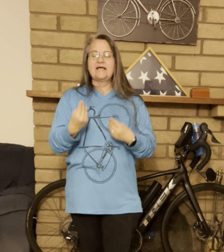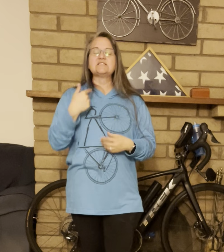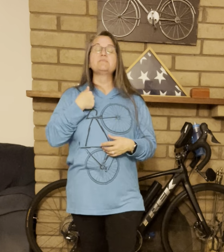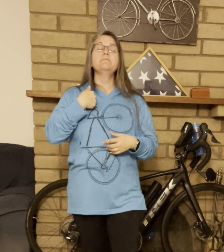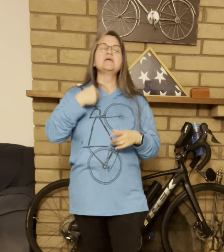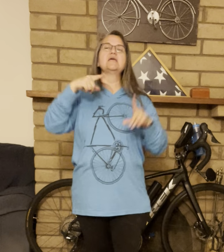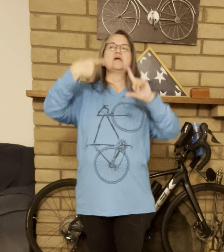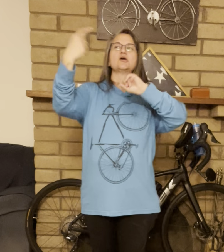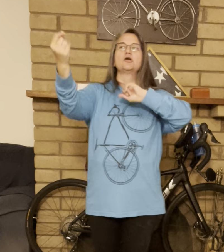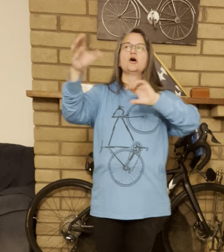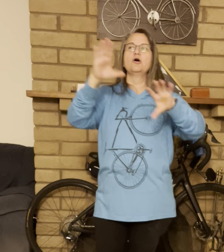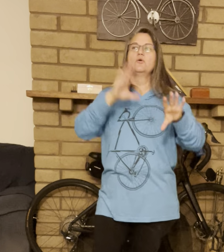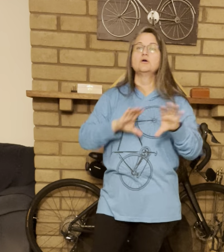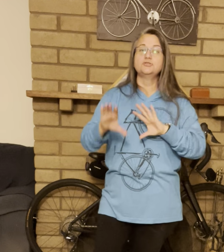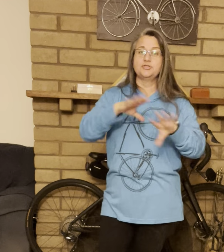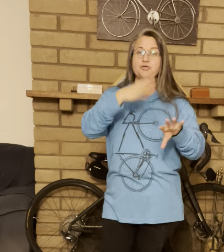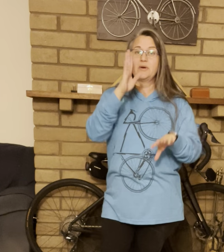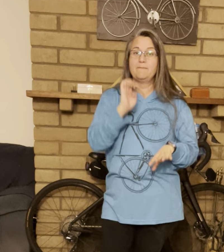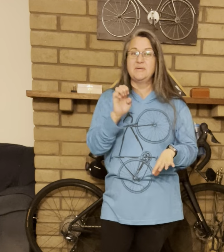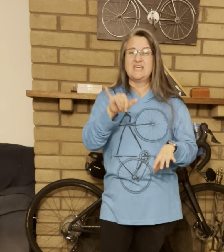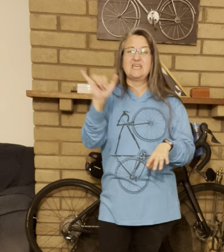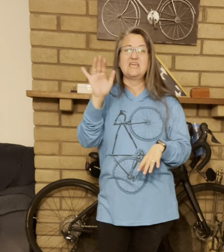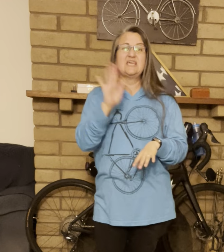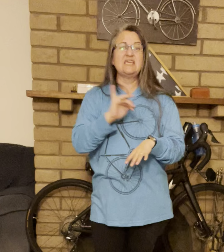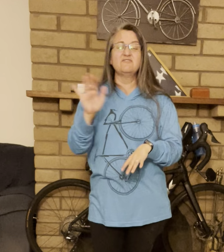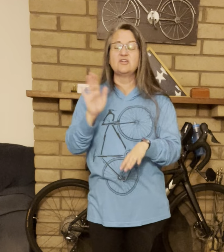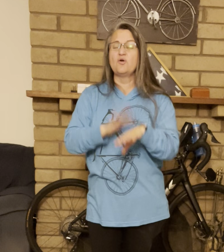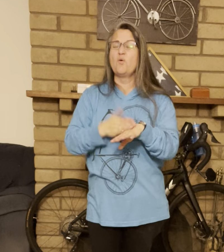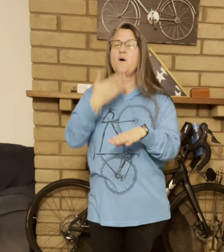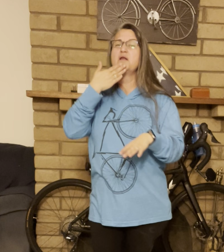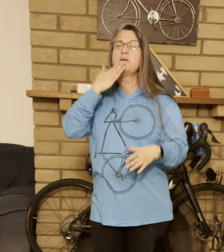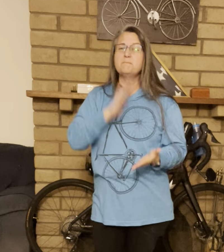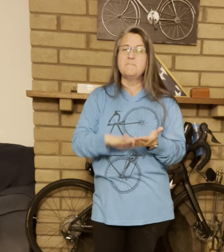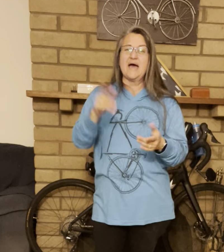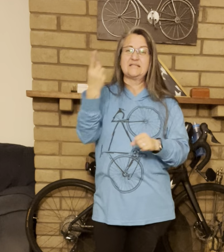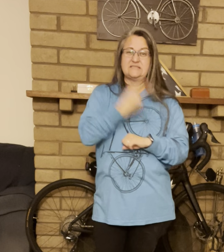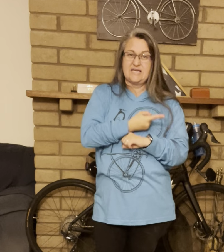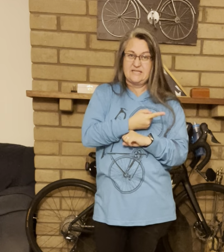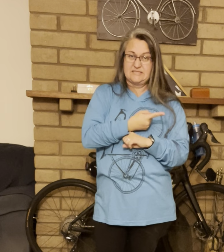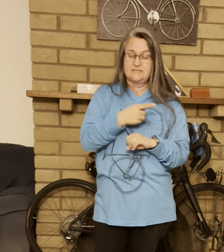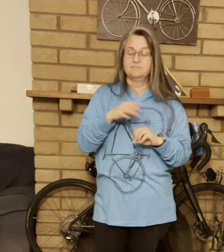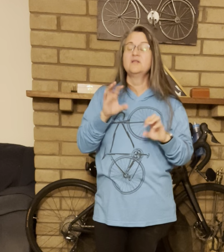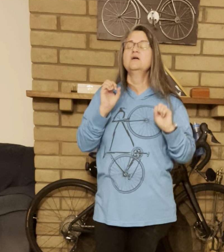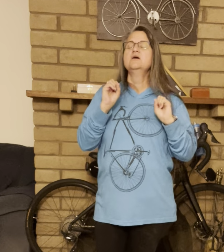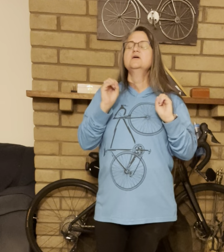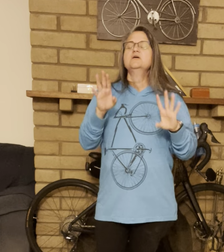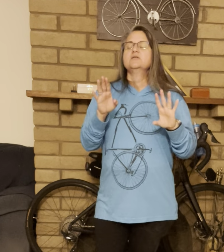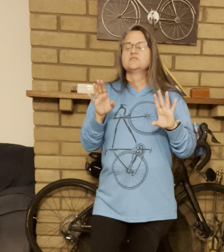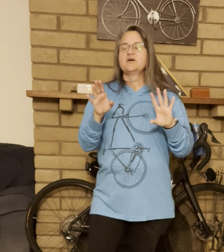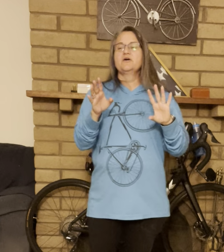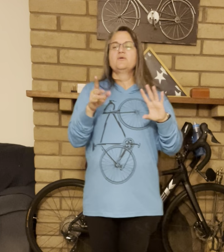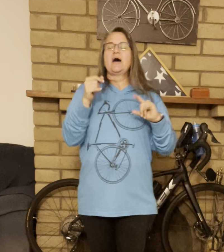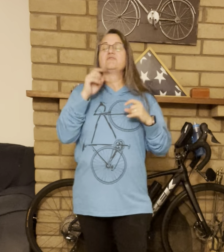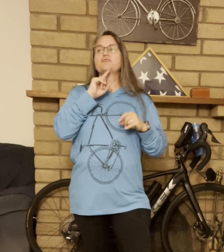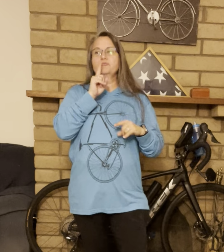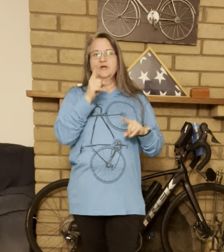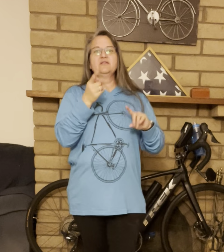lets me go, do, and be, even on bad days. So I've